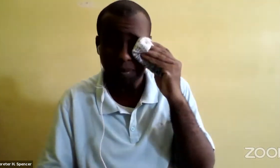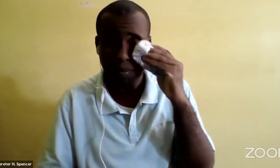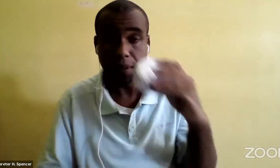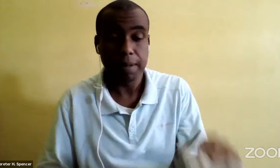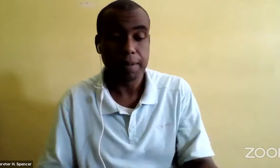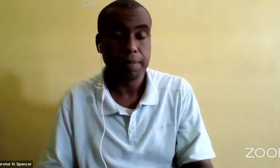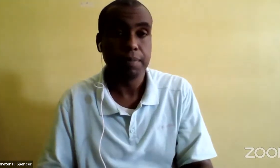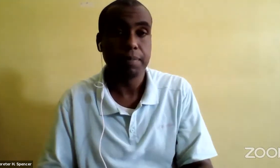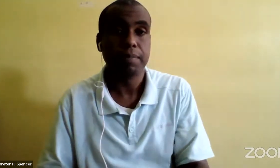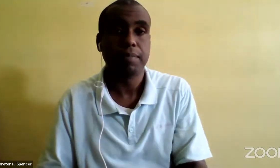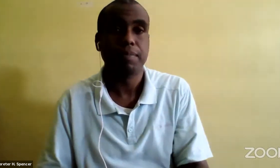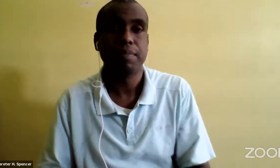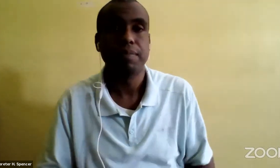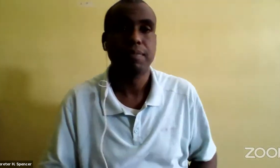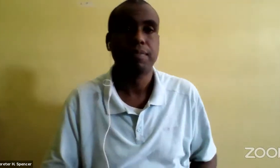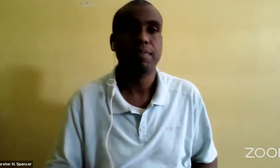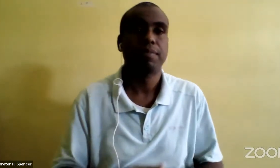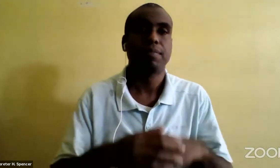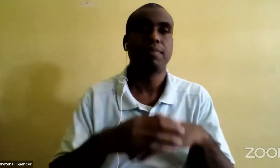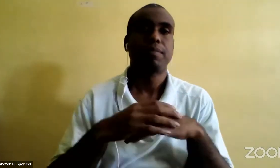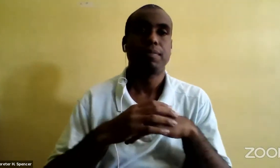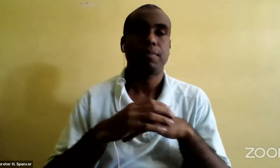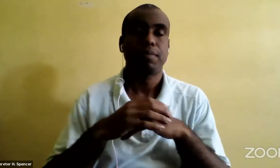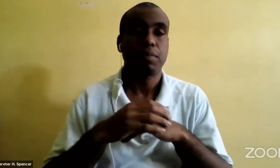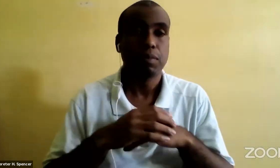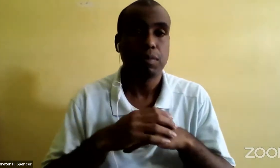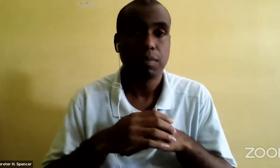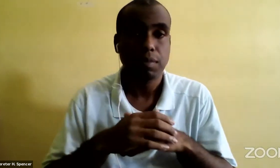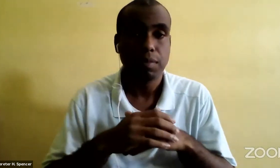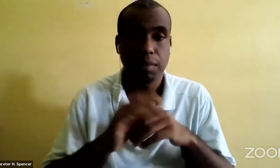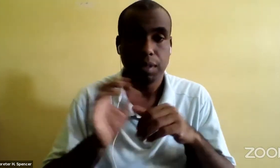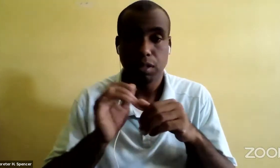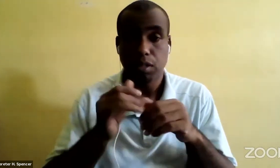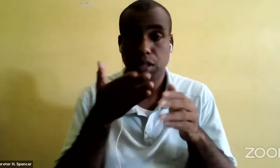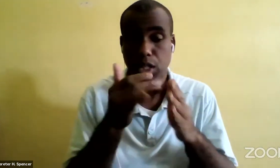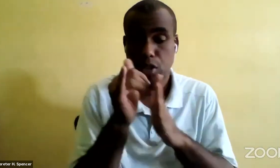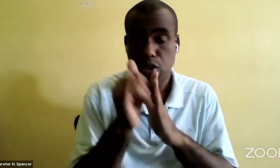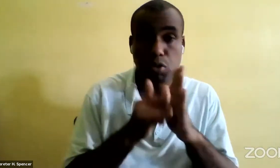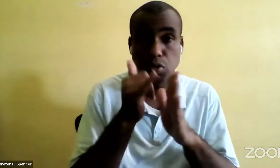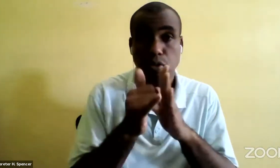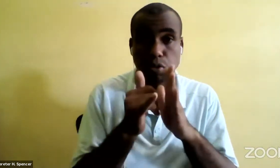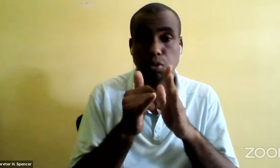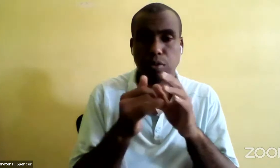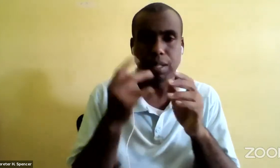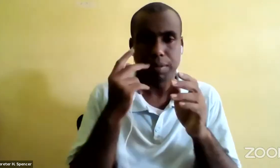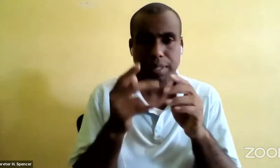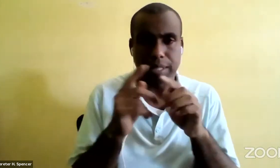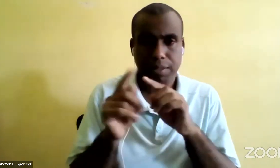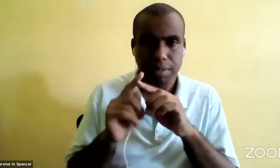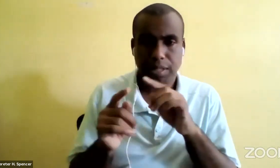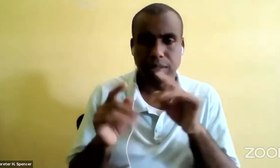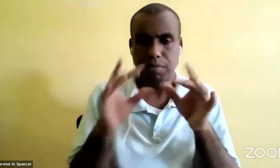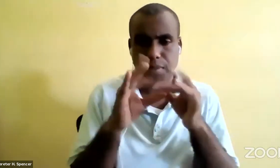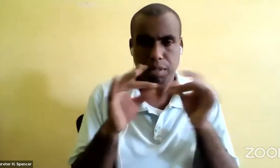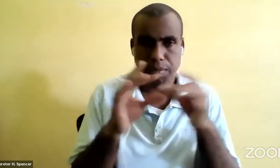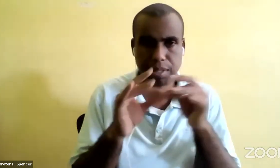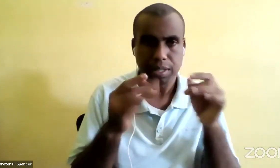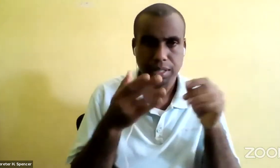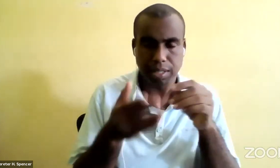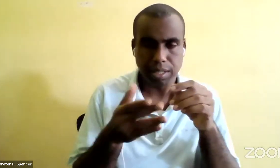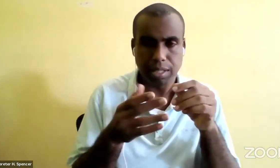this. Oh, there's a YouTube video. Some message.